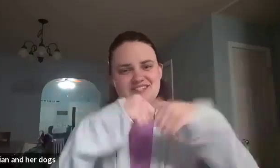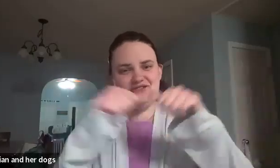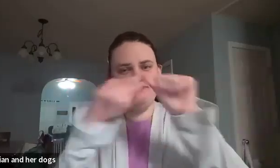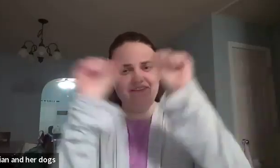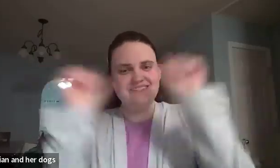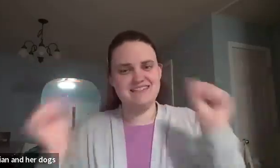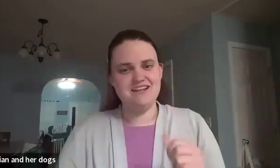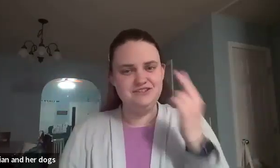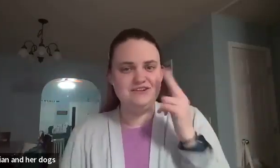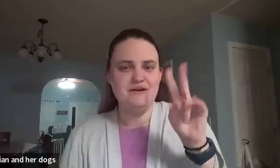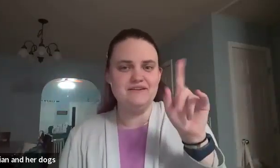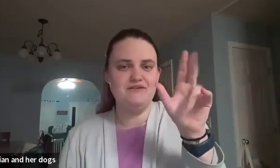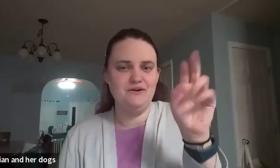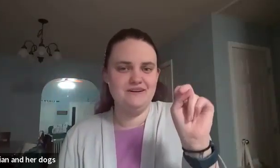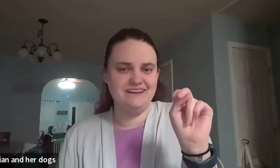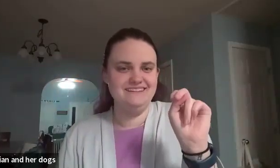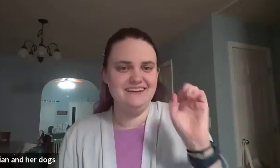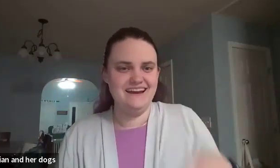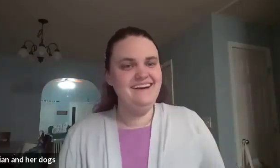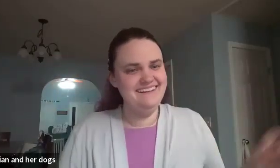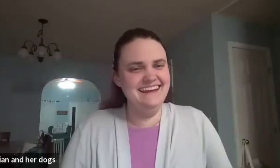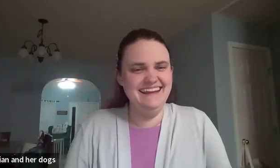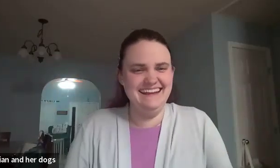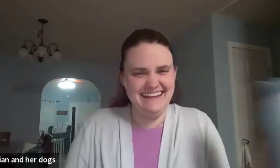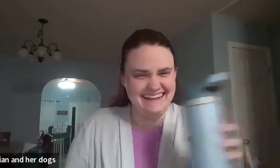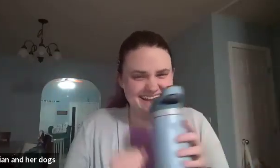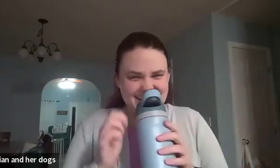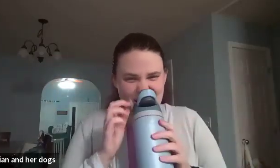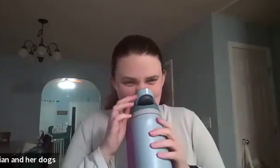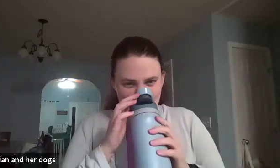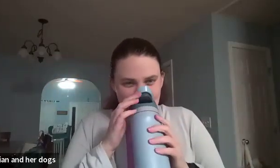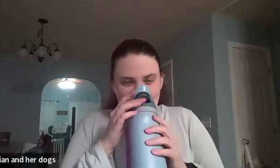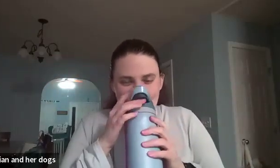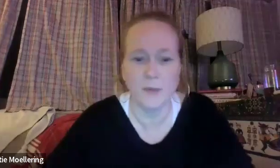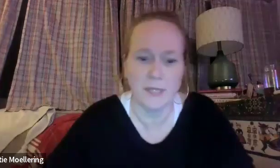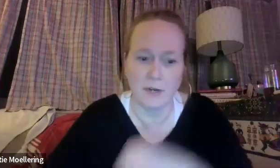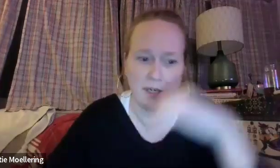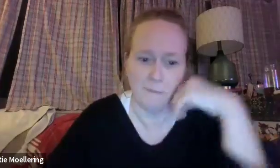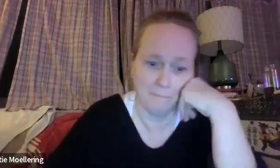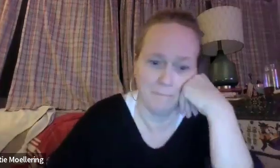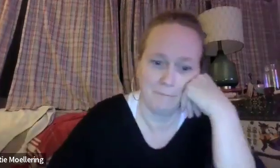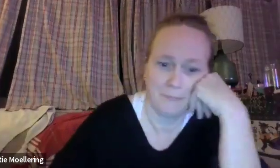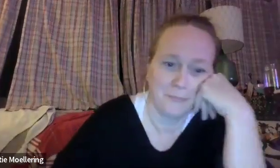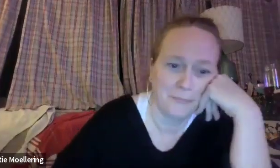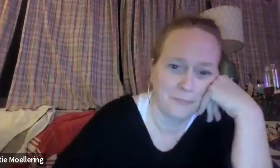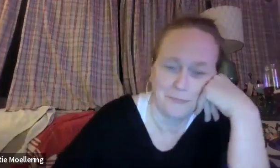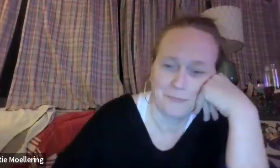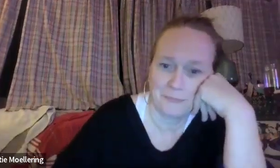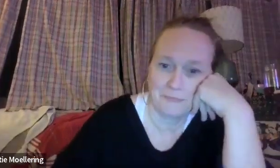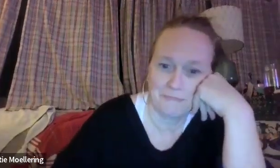sign. describe like the statue, you know, and go Vulcan. Yeah. I'm so upset right now. Oh, I know exactly